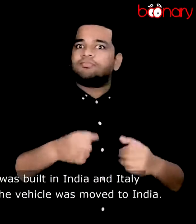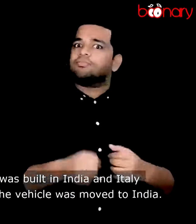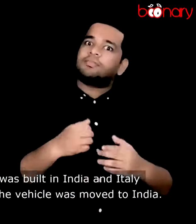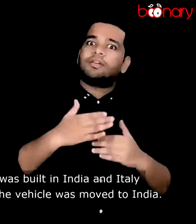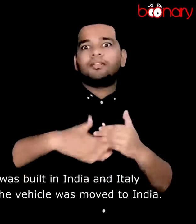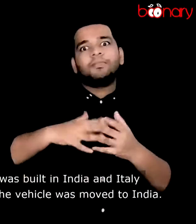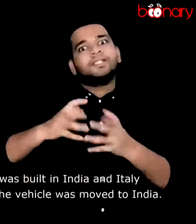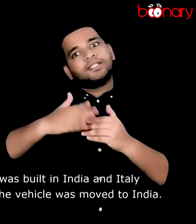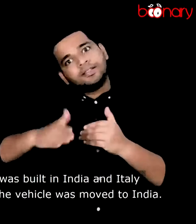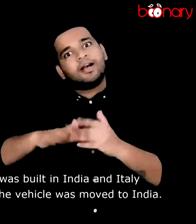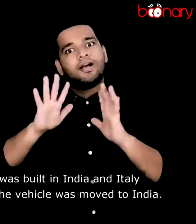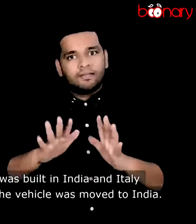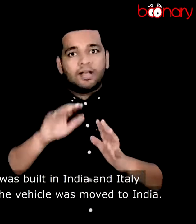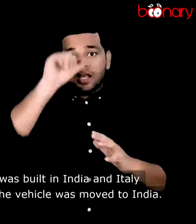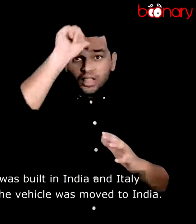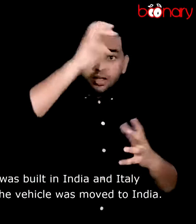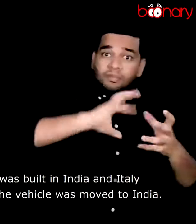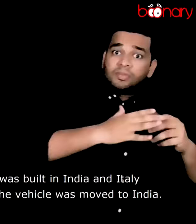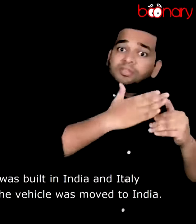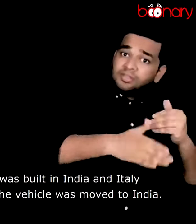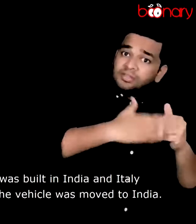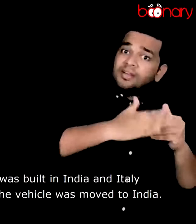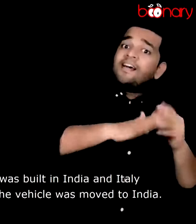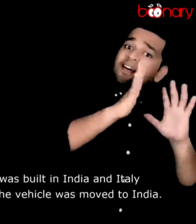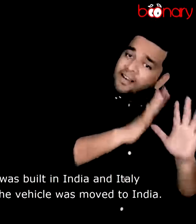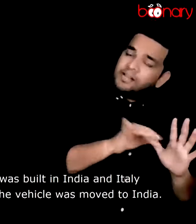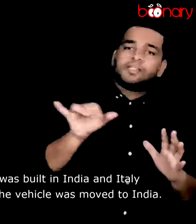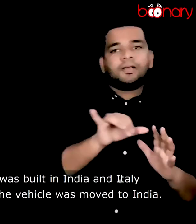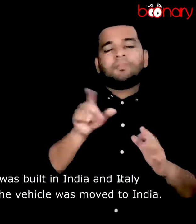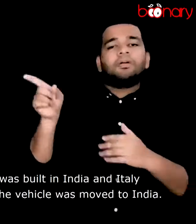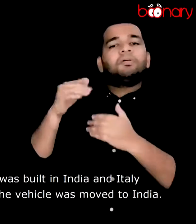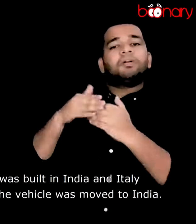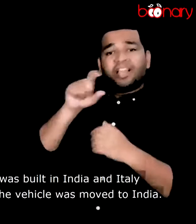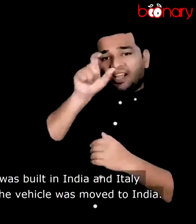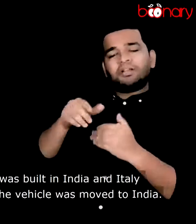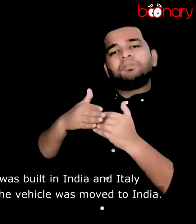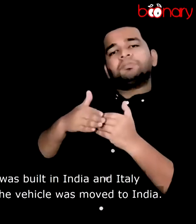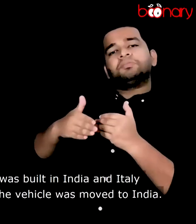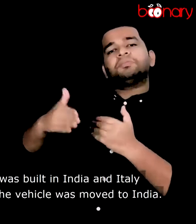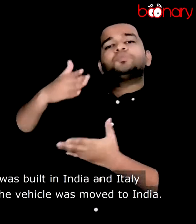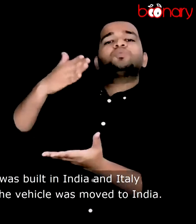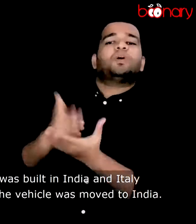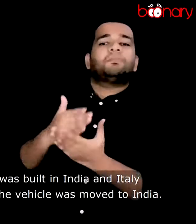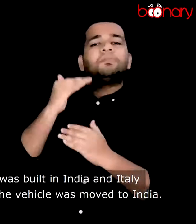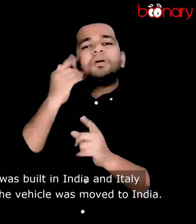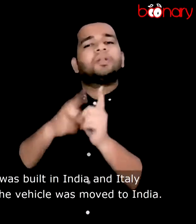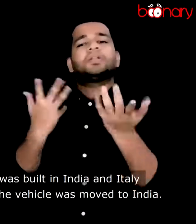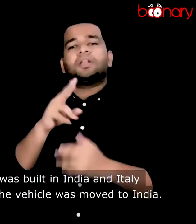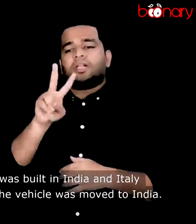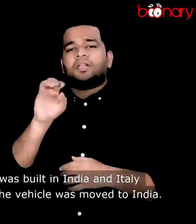For many years, the vehicle was built in India and Italy. But in